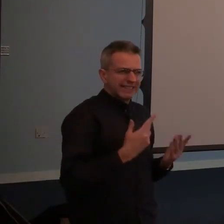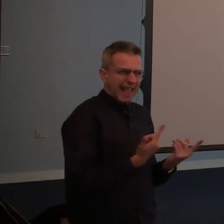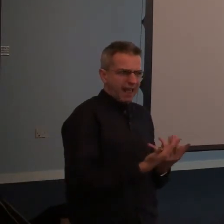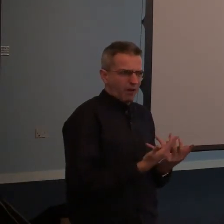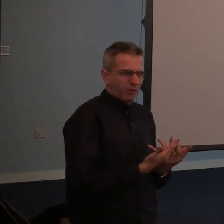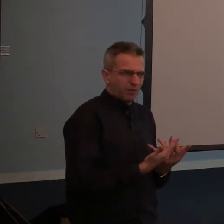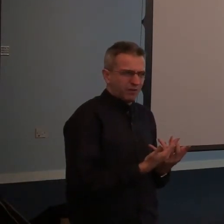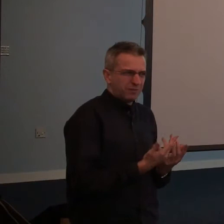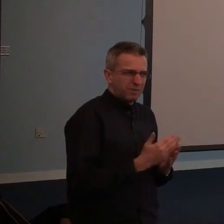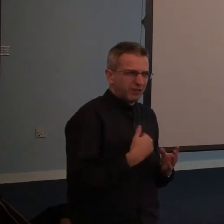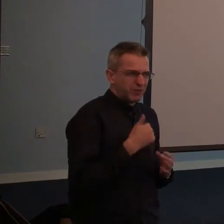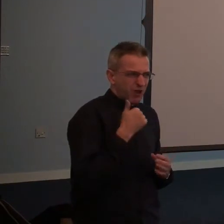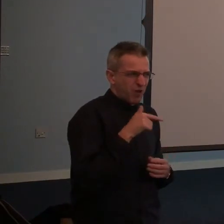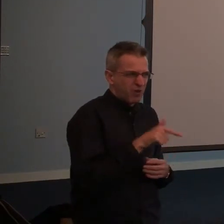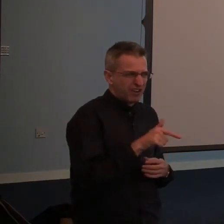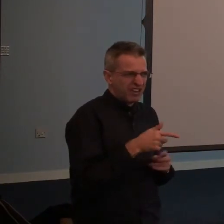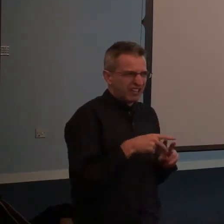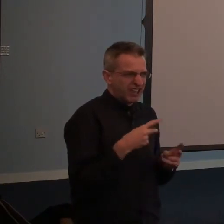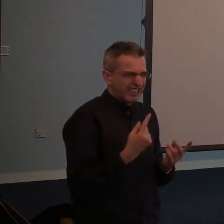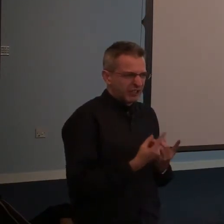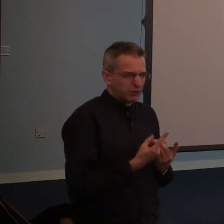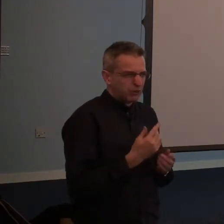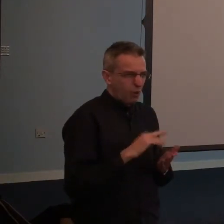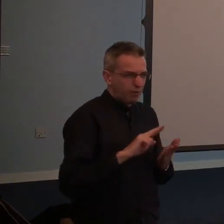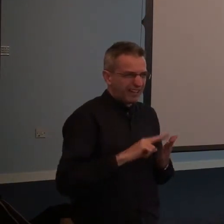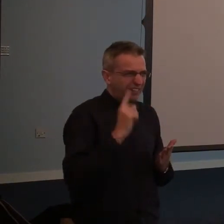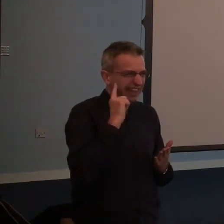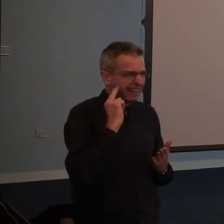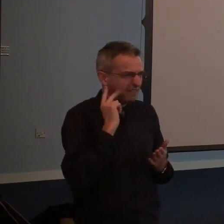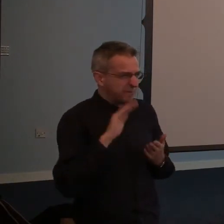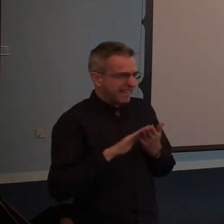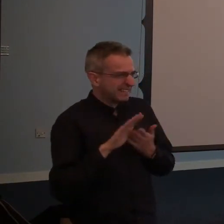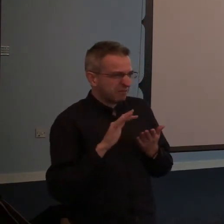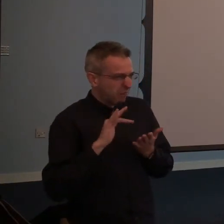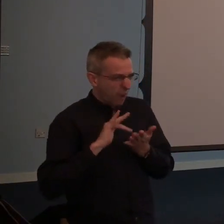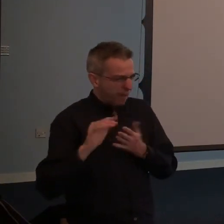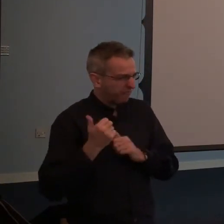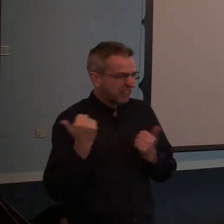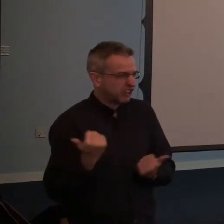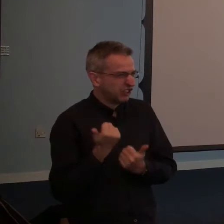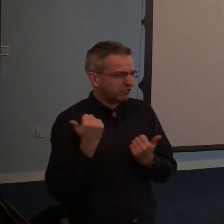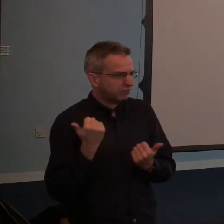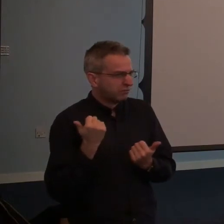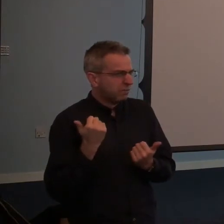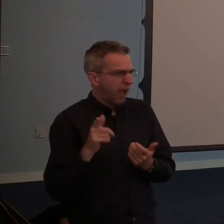deaf culture and community to the hearing students in order to disseminate that kind of information.